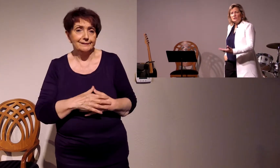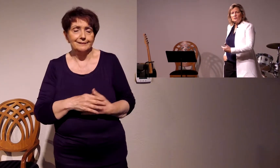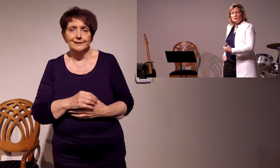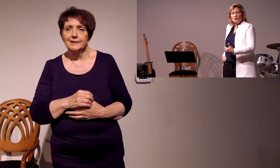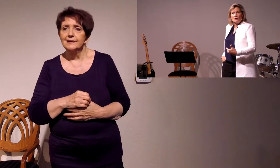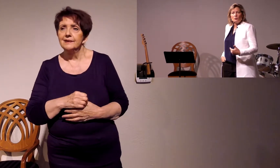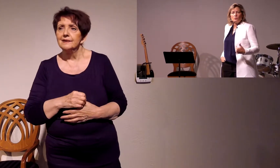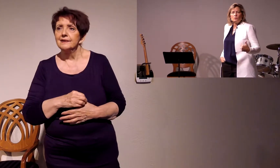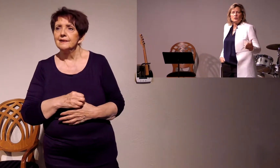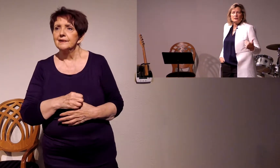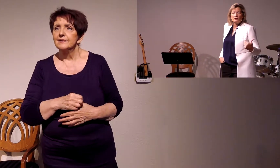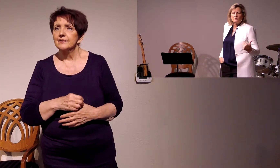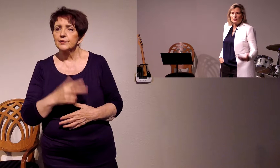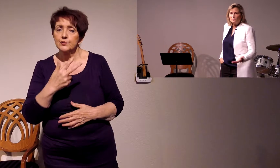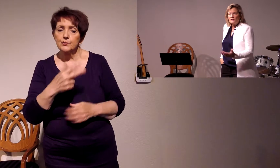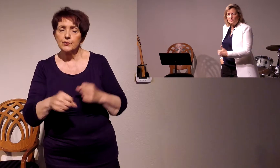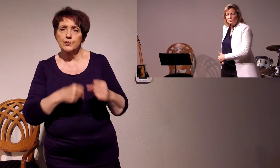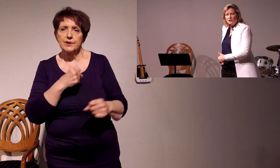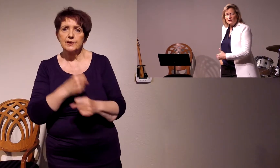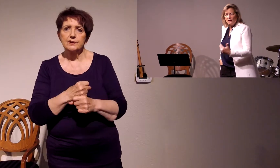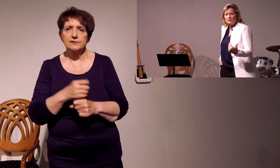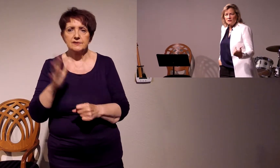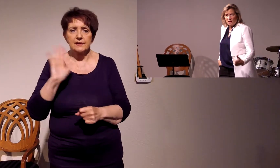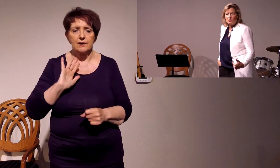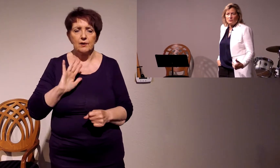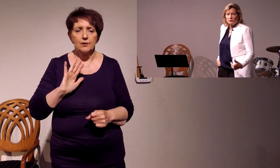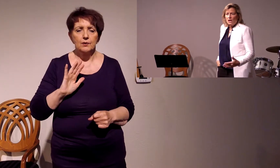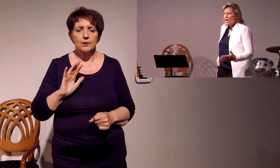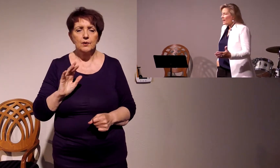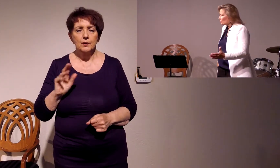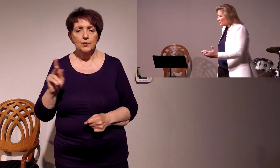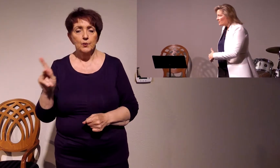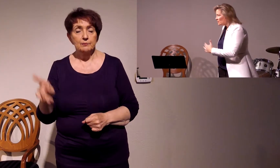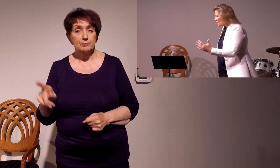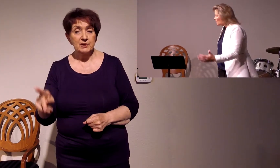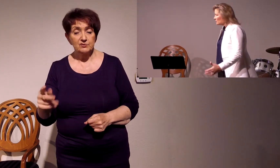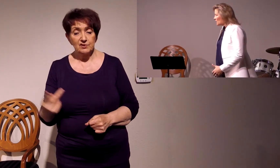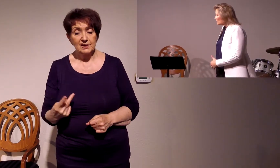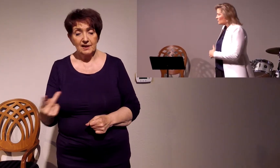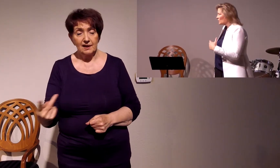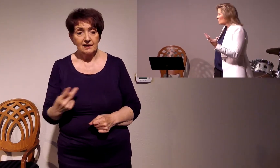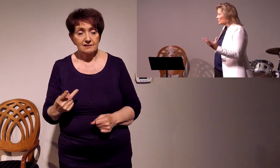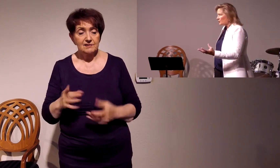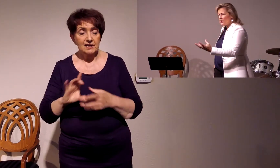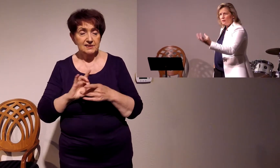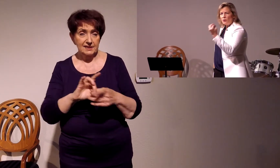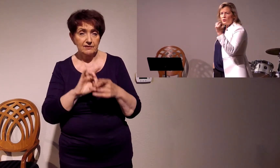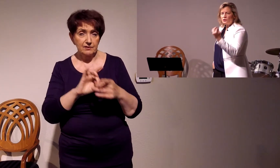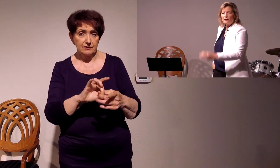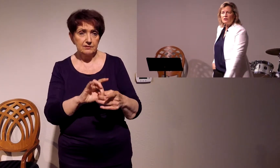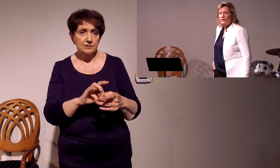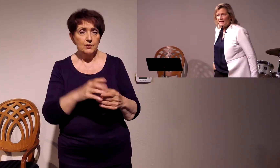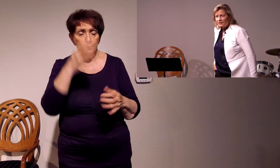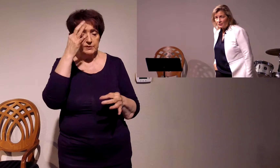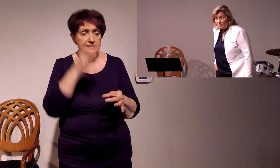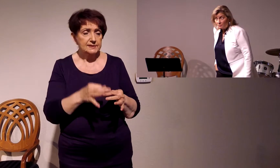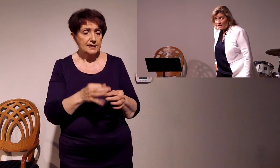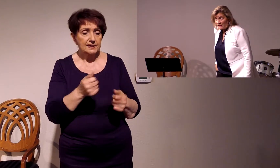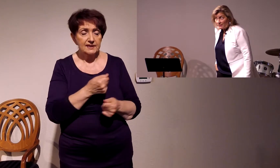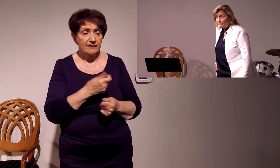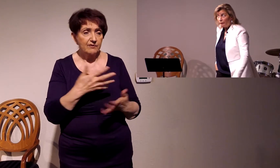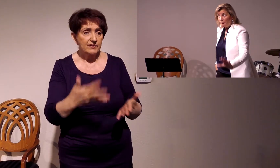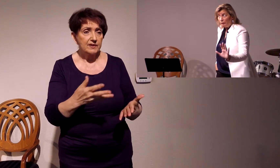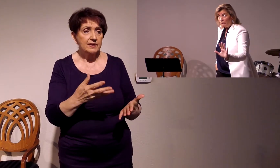And 3 years ago, when Dr. Peter and I got together, and we decided that we were just going to merge everything,